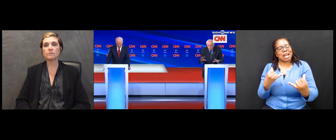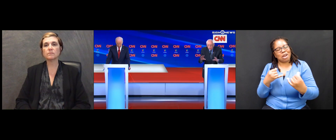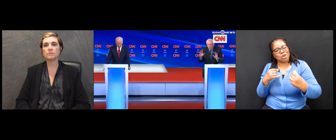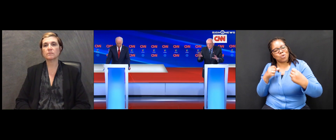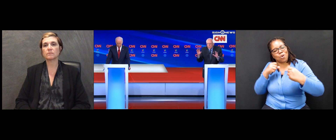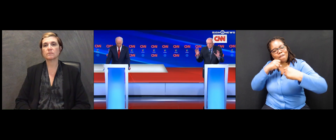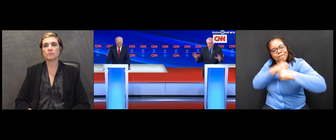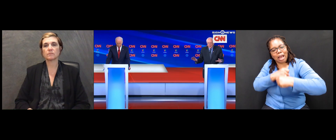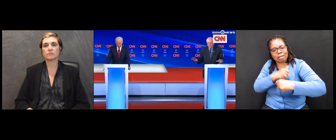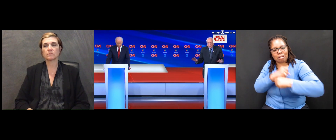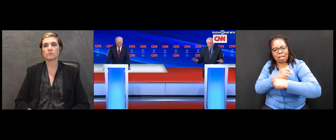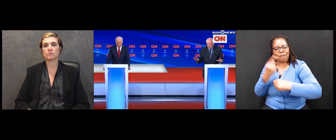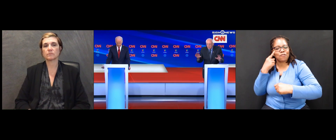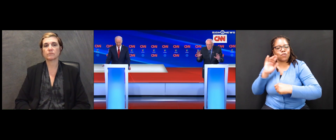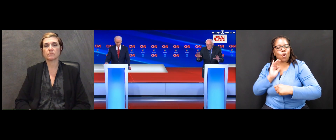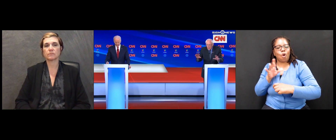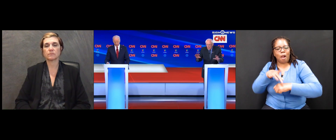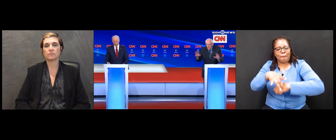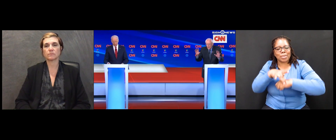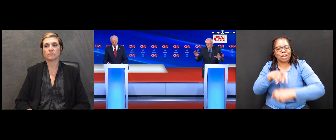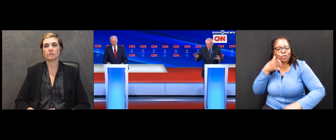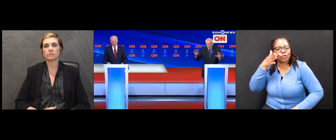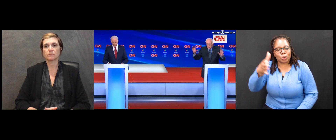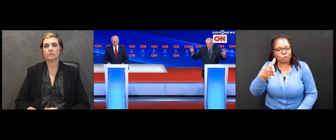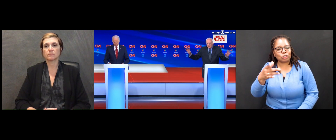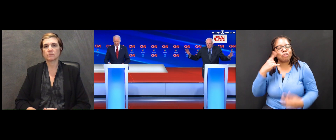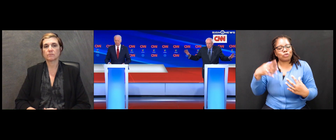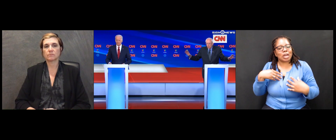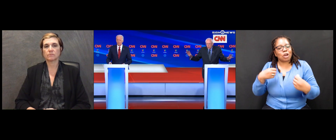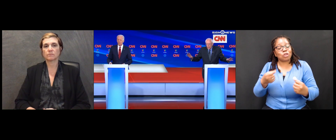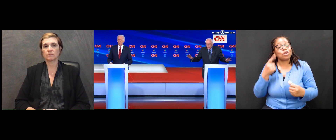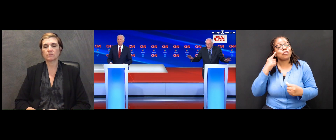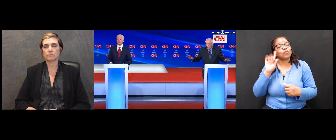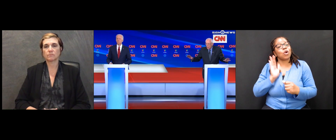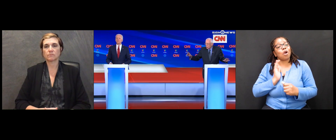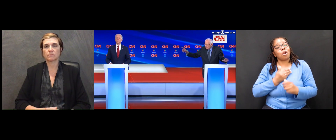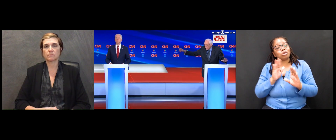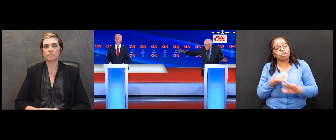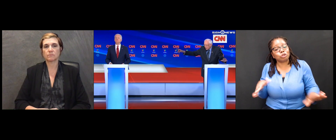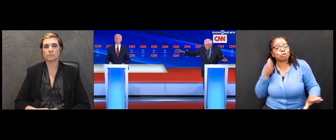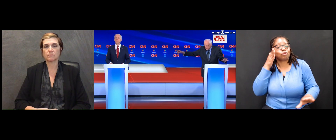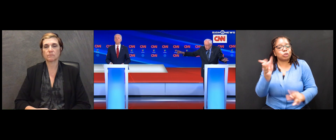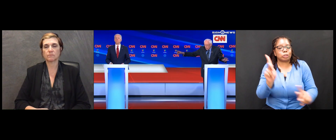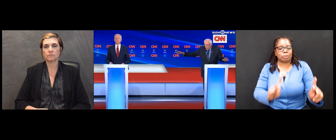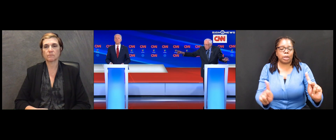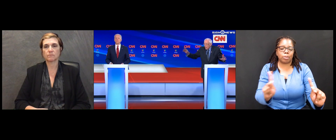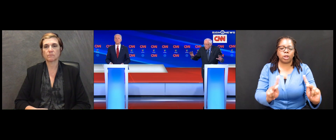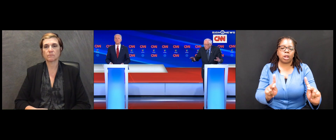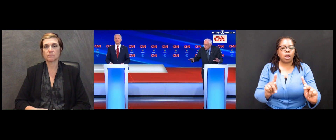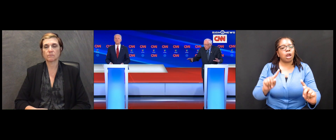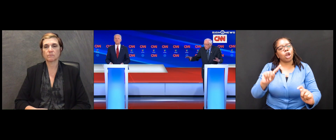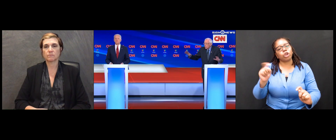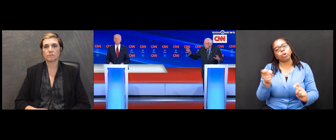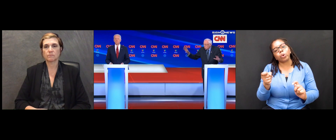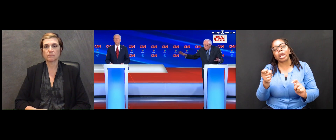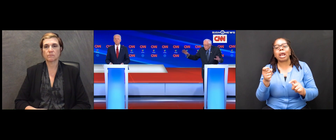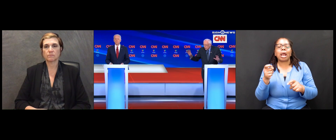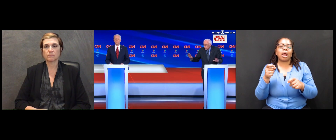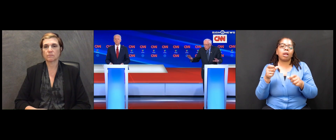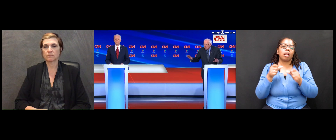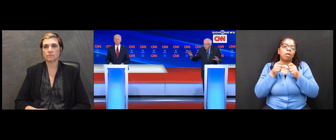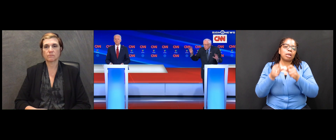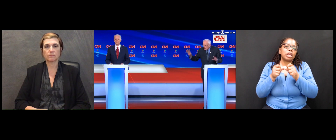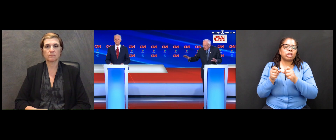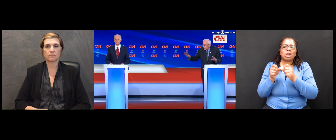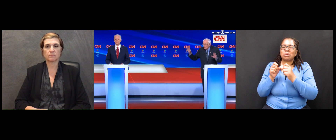the future of this planet, for the well-being of our kids and future generations. You cannot continue, as I understand Joe